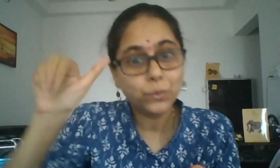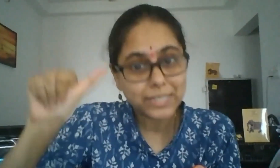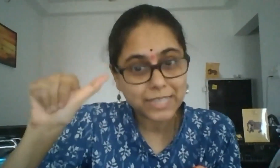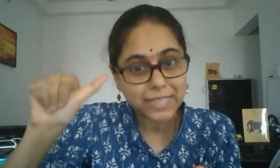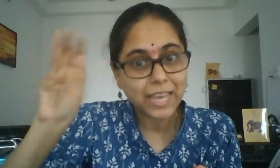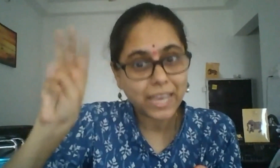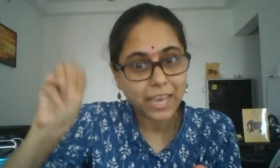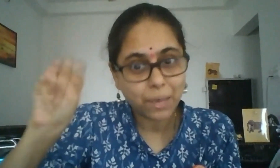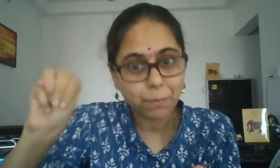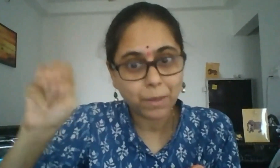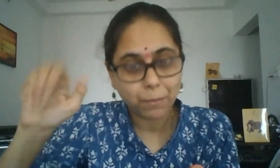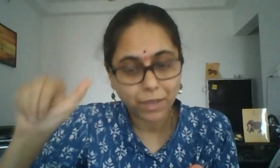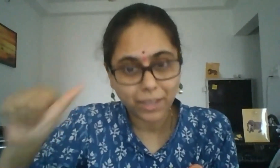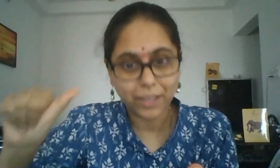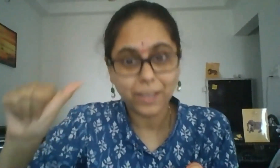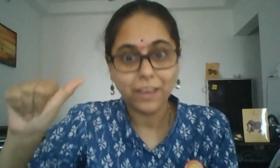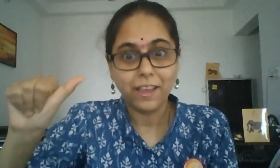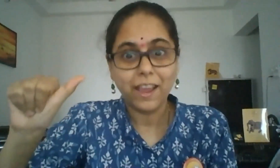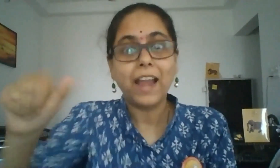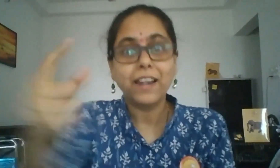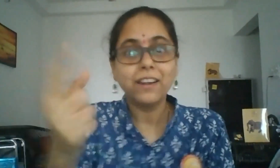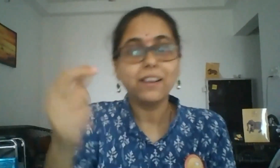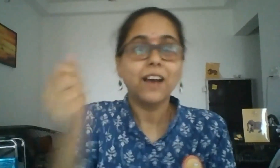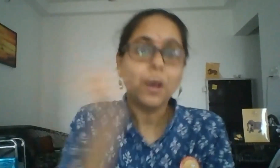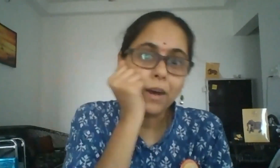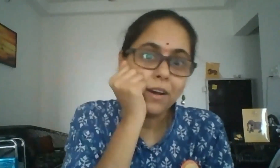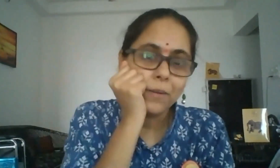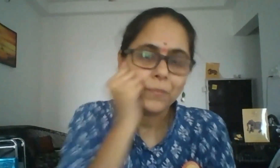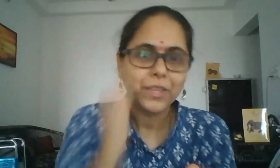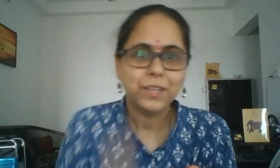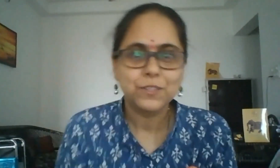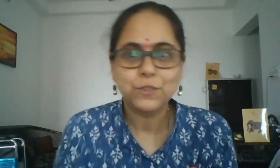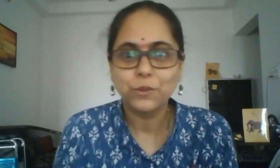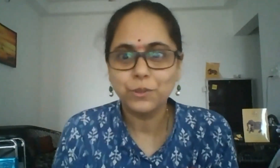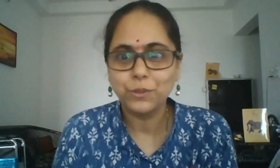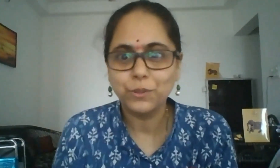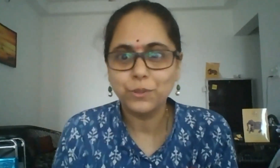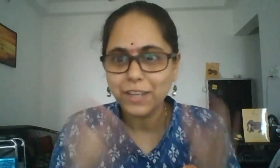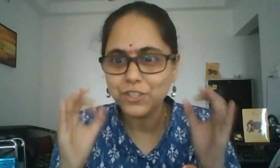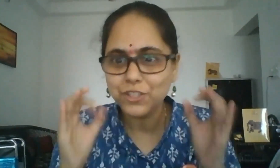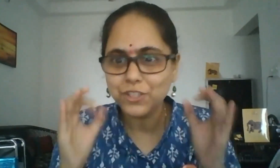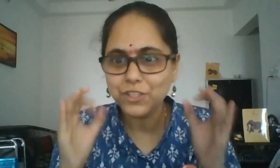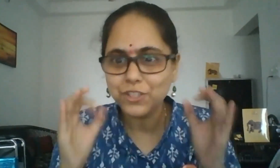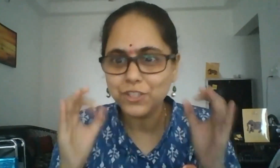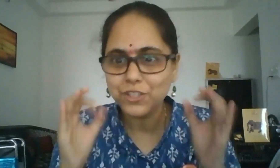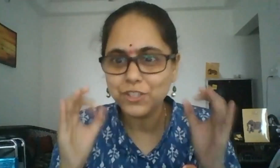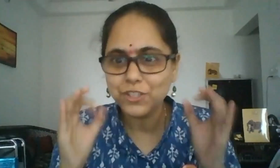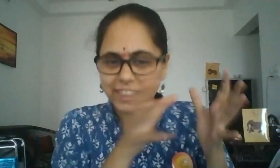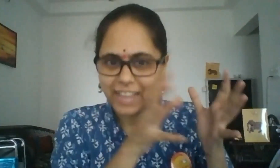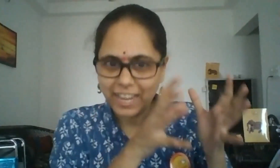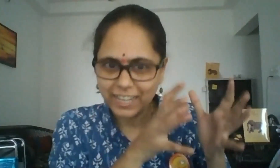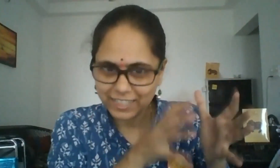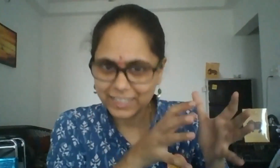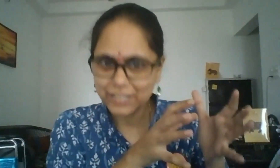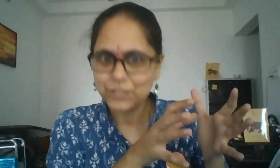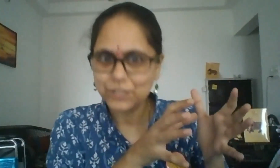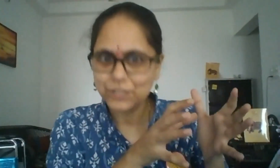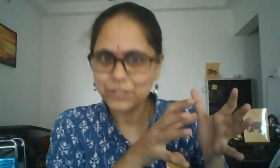say AMMA and Amma. So you will actually see that in this song, this is